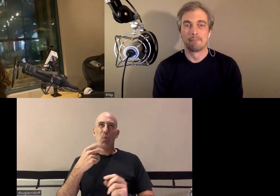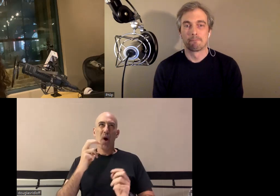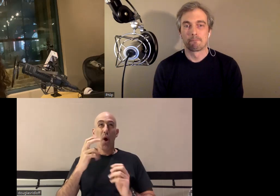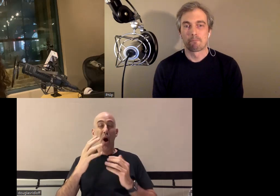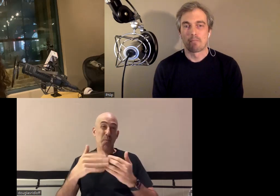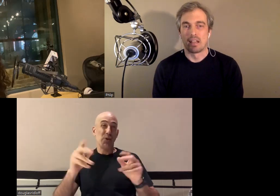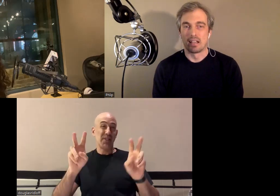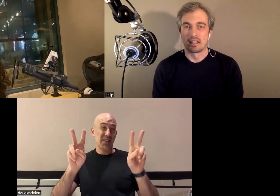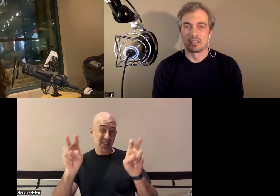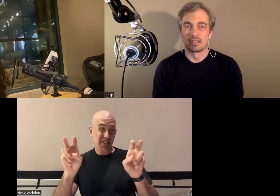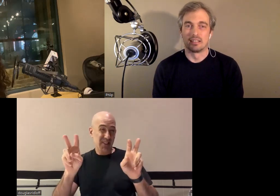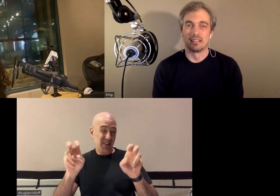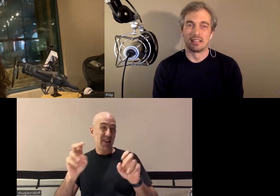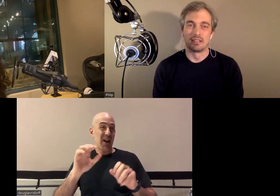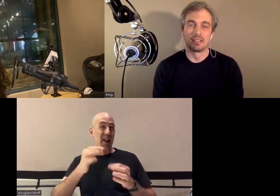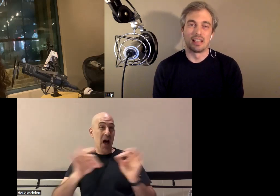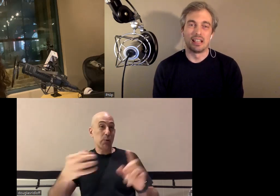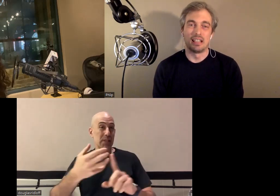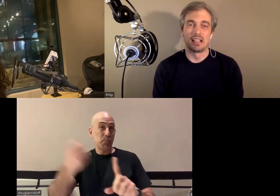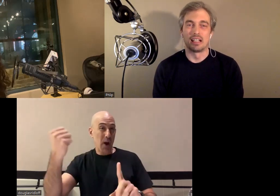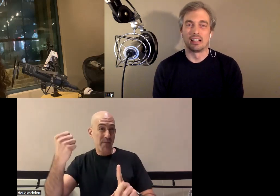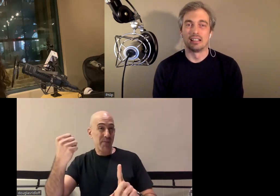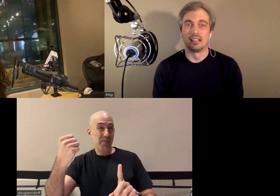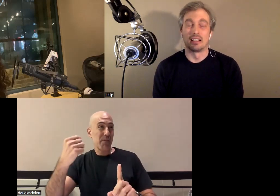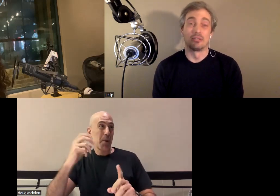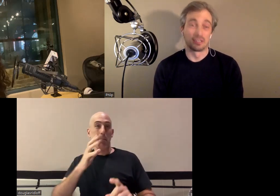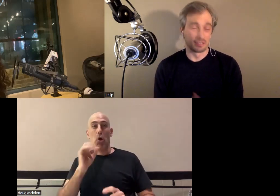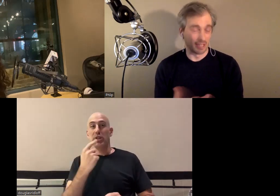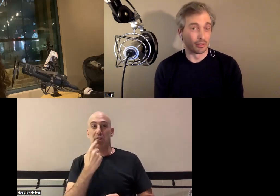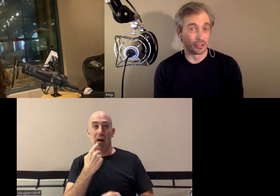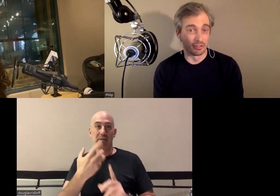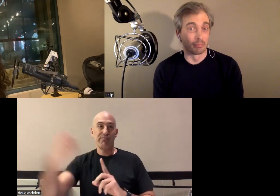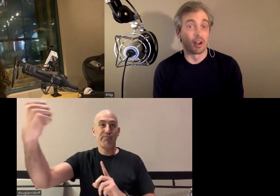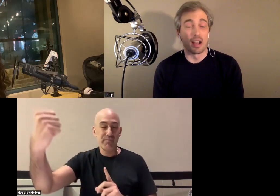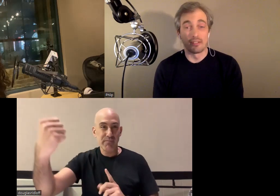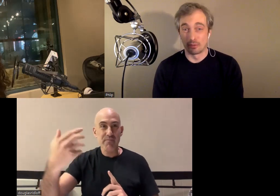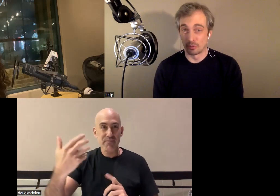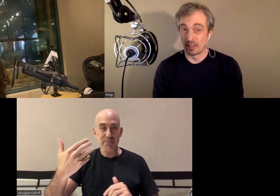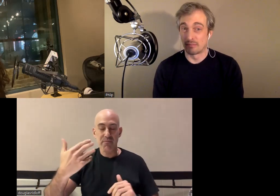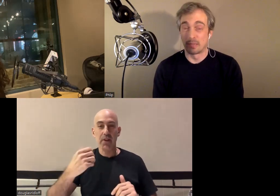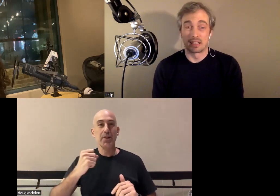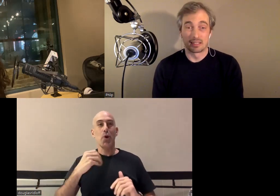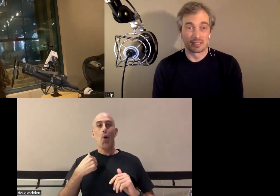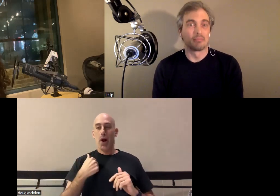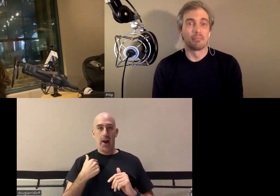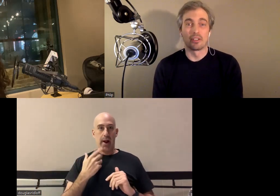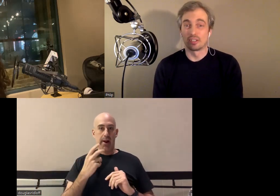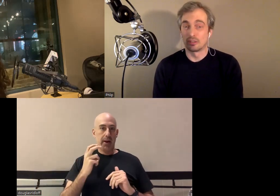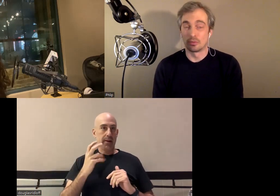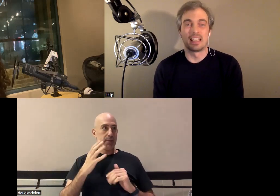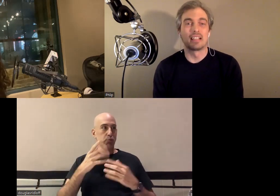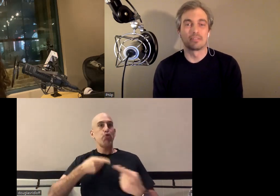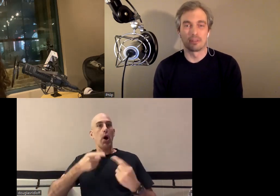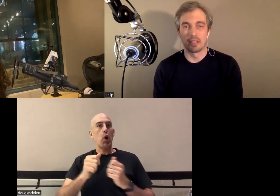peers. And I would say I was language deprived. That was one of the impacts. My